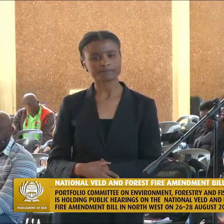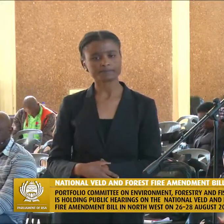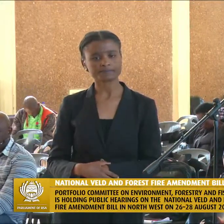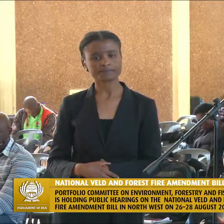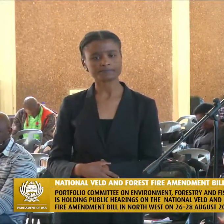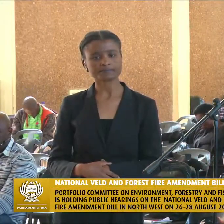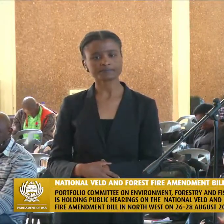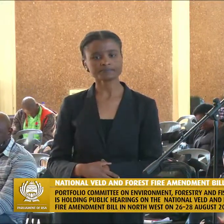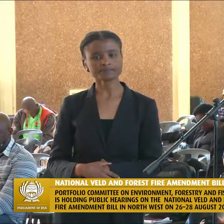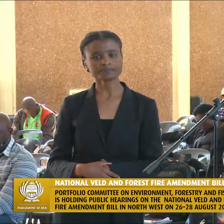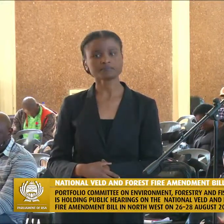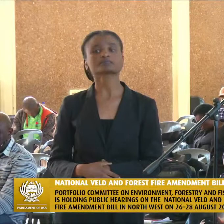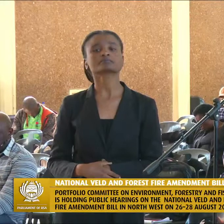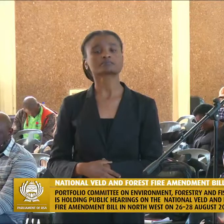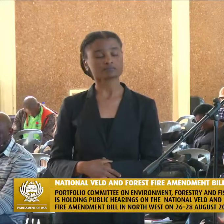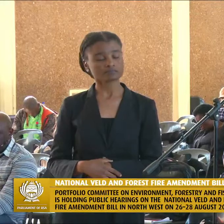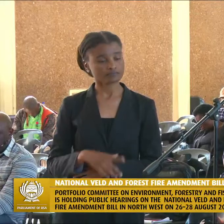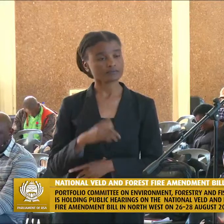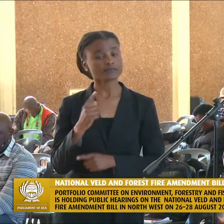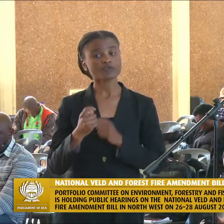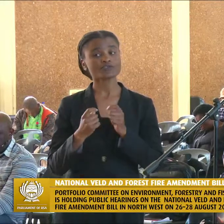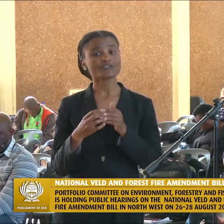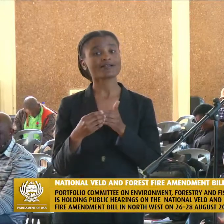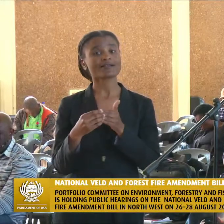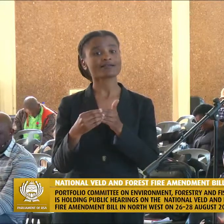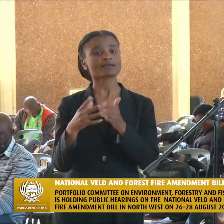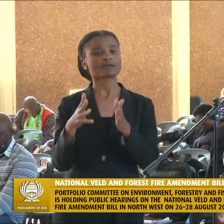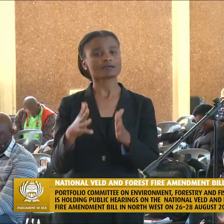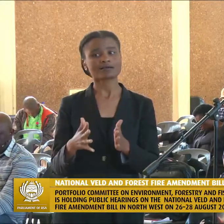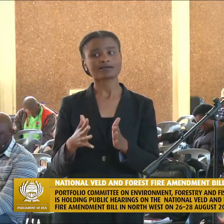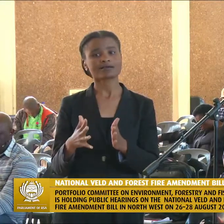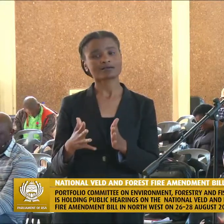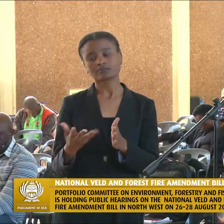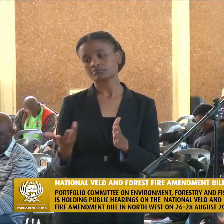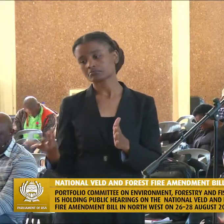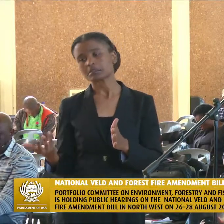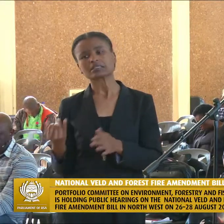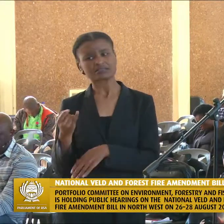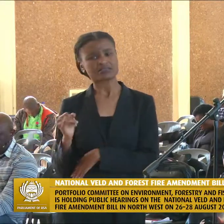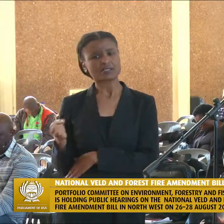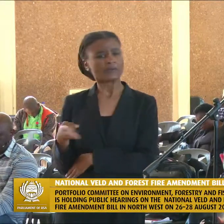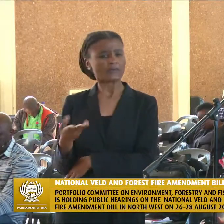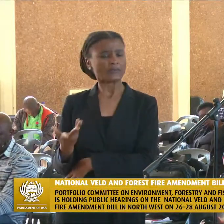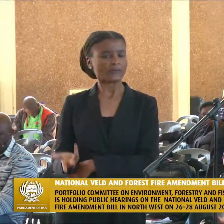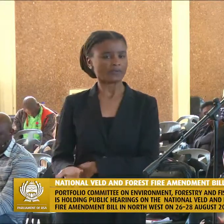even from the traditional leaders side we still have the same problem